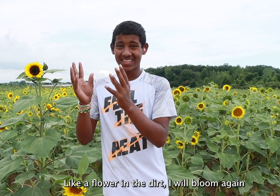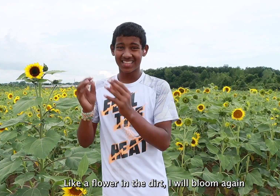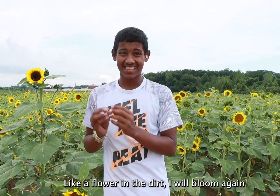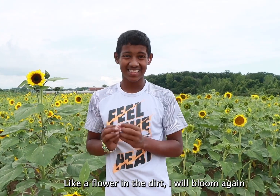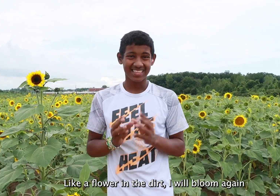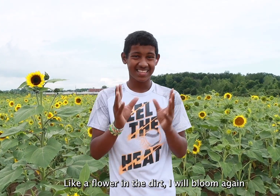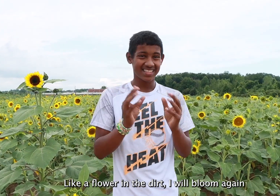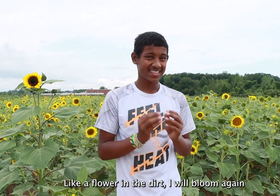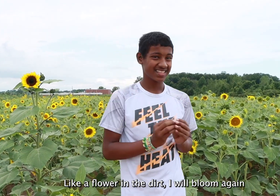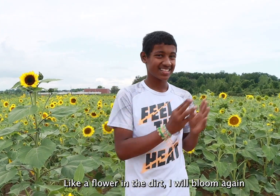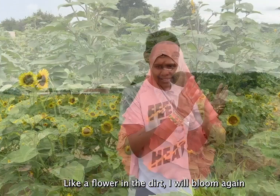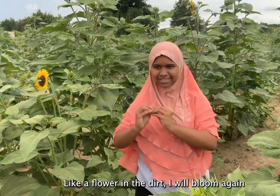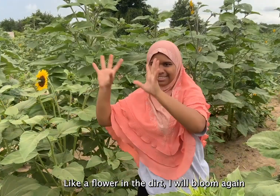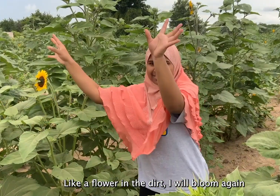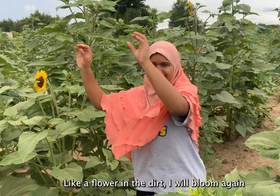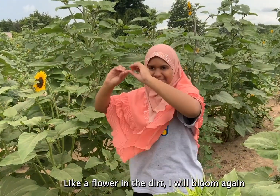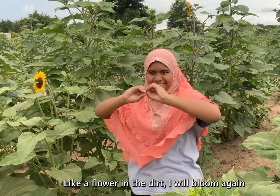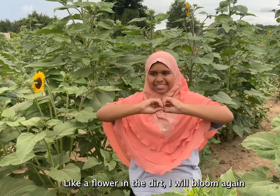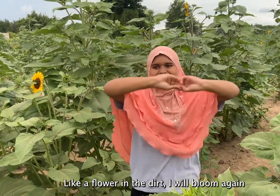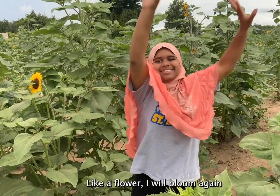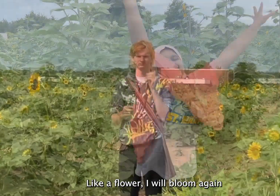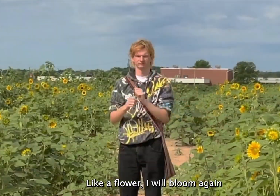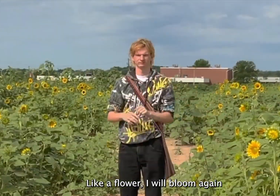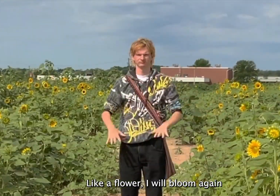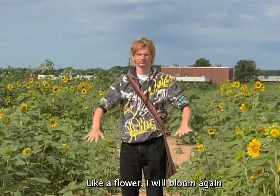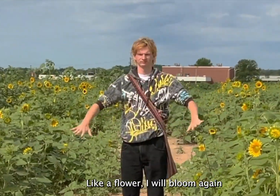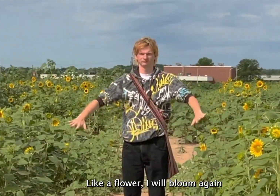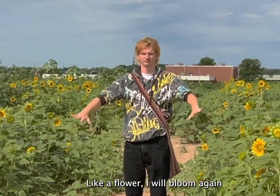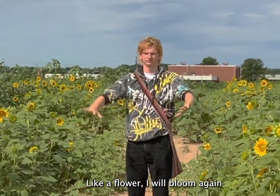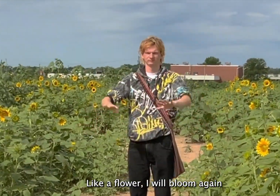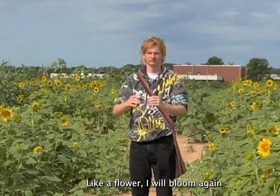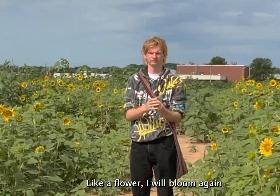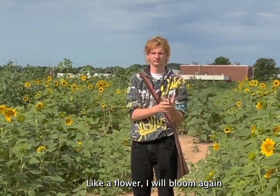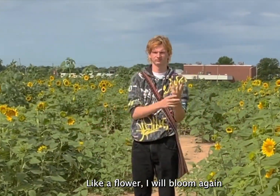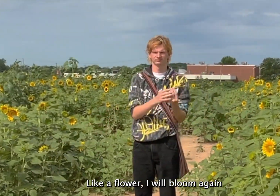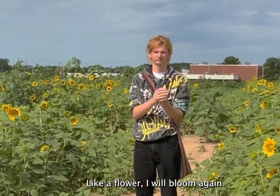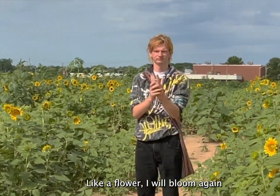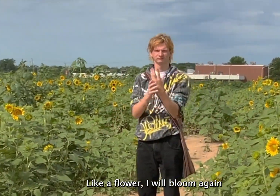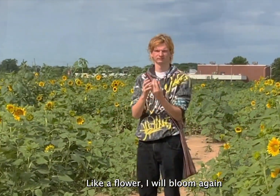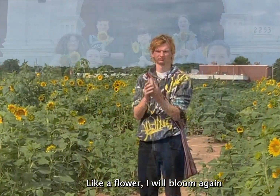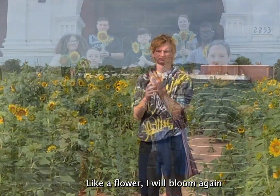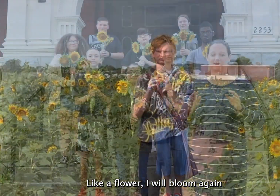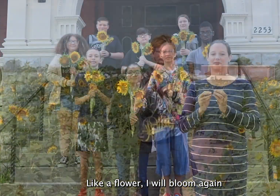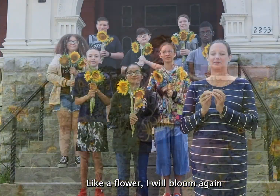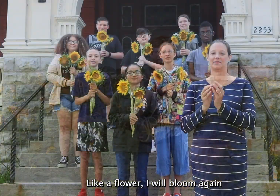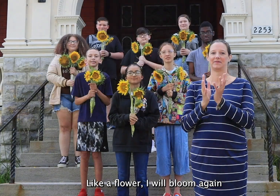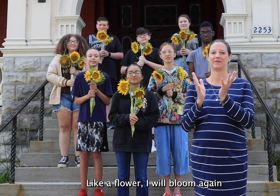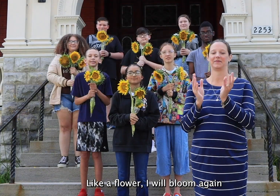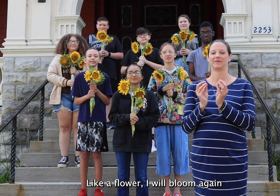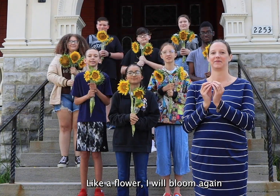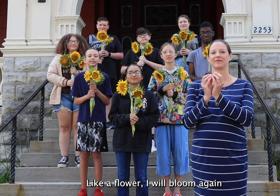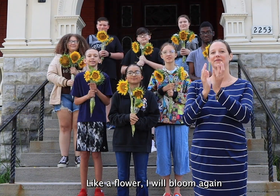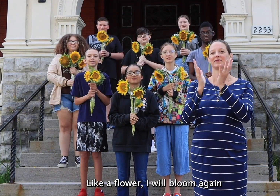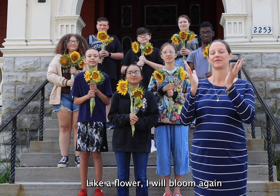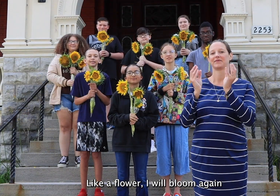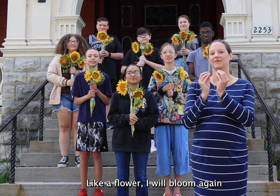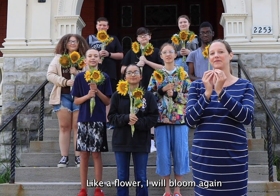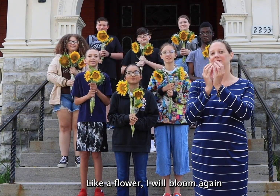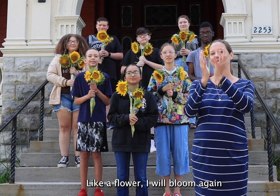will bloom again. Oh, like a flower, I will bloom